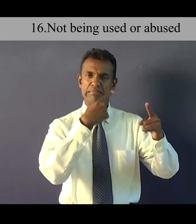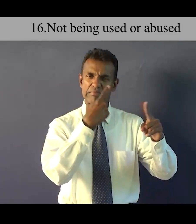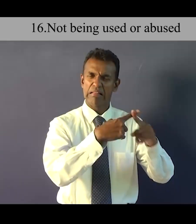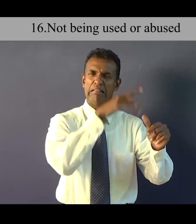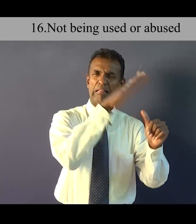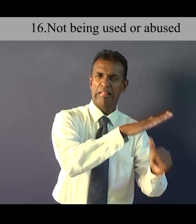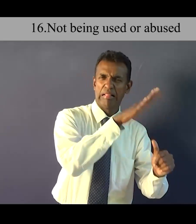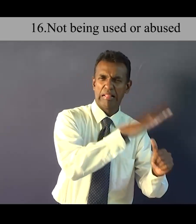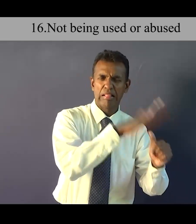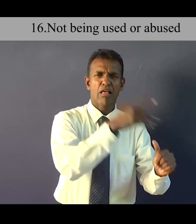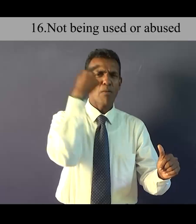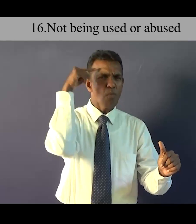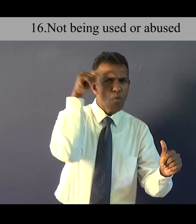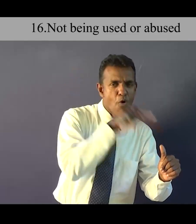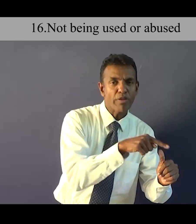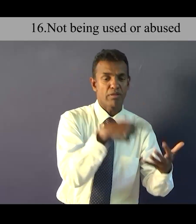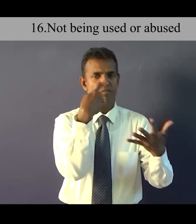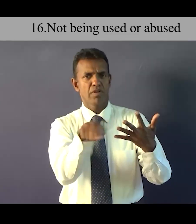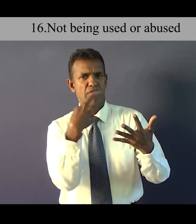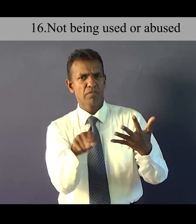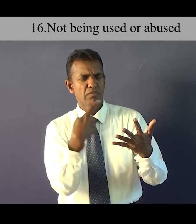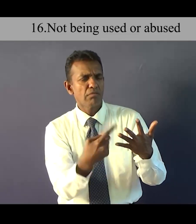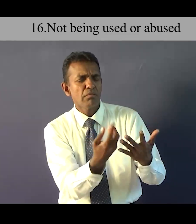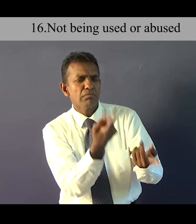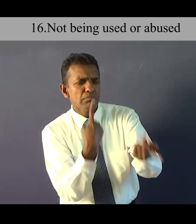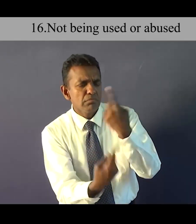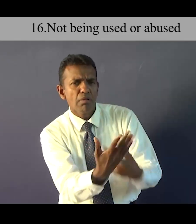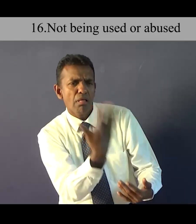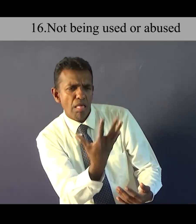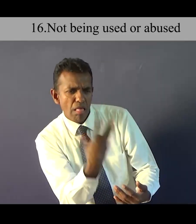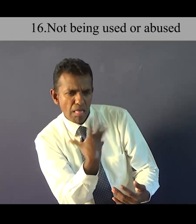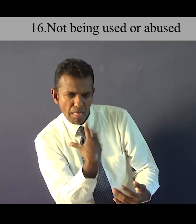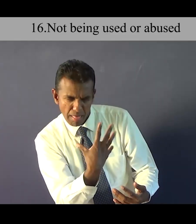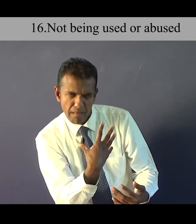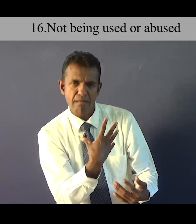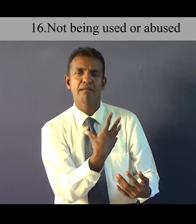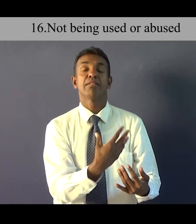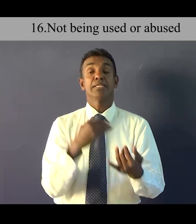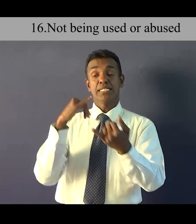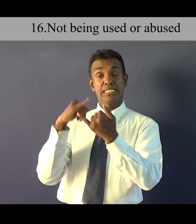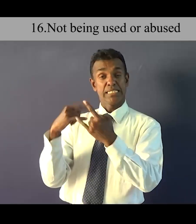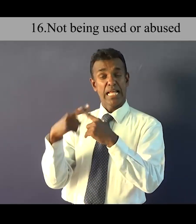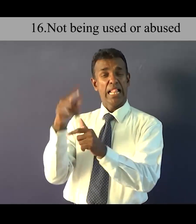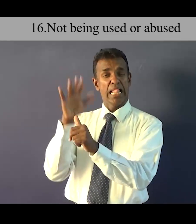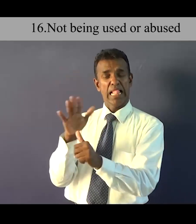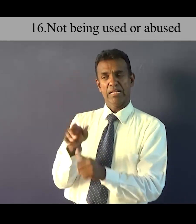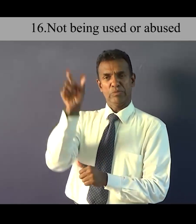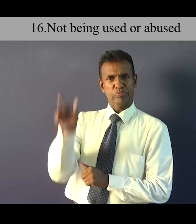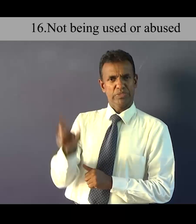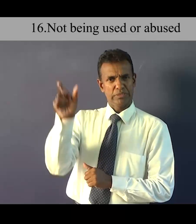Countries must make sure they have good ways of finding out about abuse